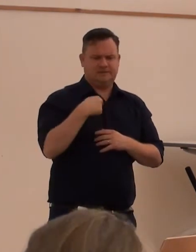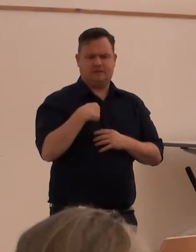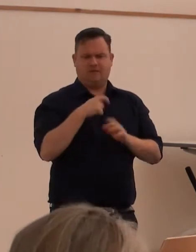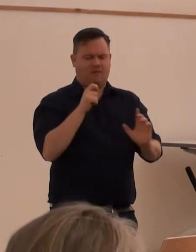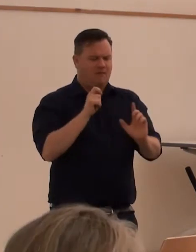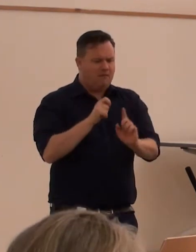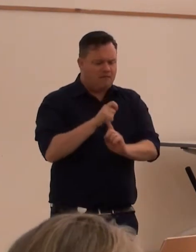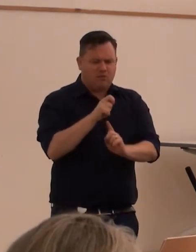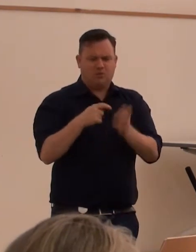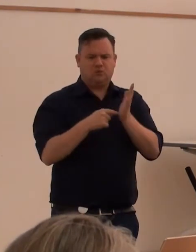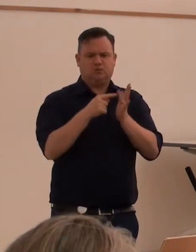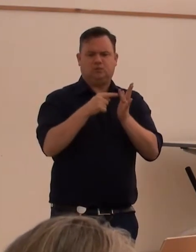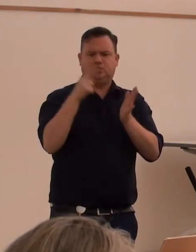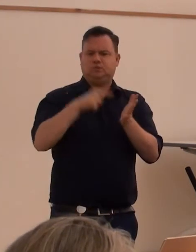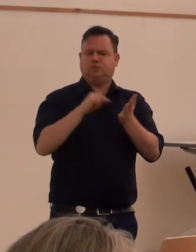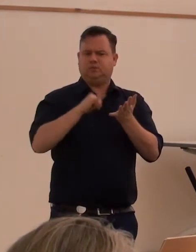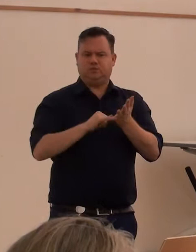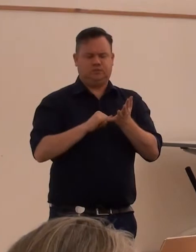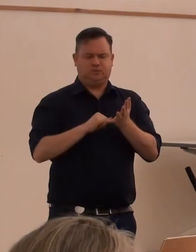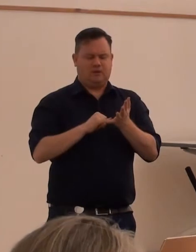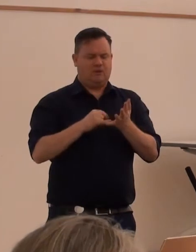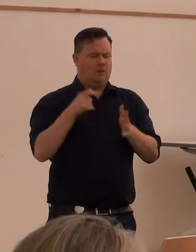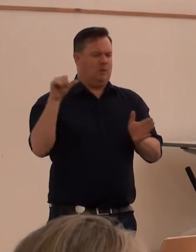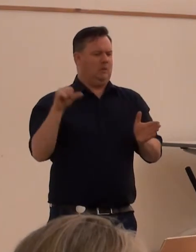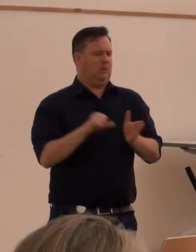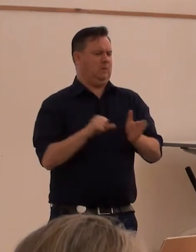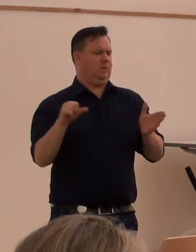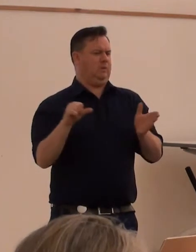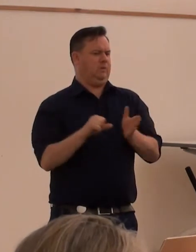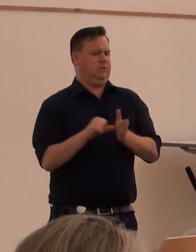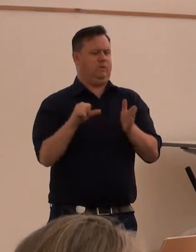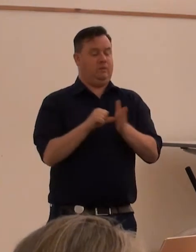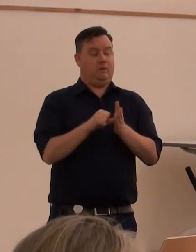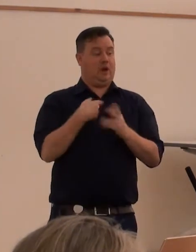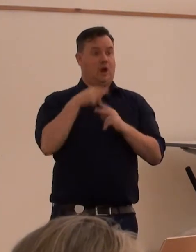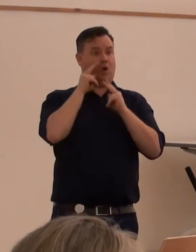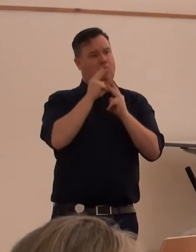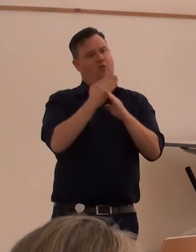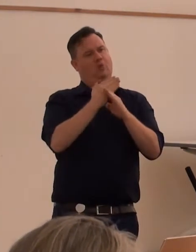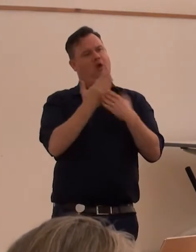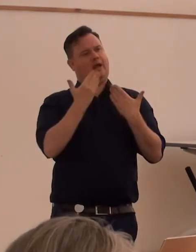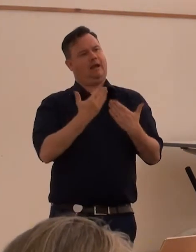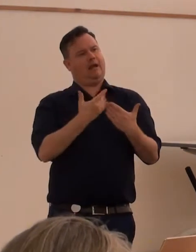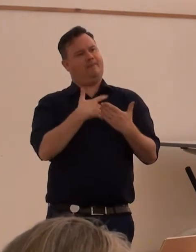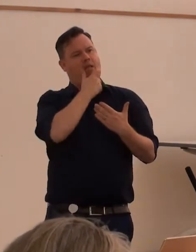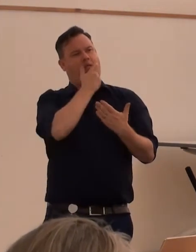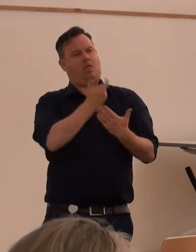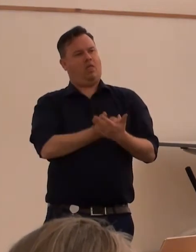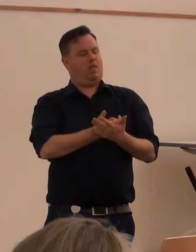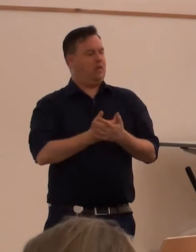sanders, no tungsten tools to cut. And you know, those, I look at that work again now, it's absolutely